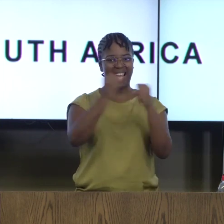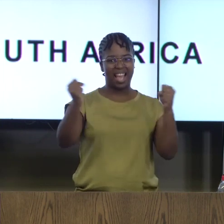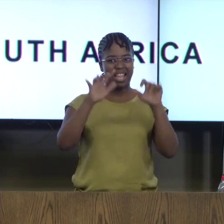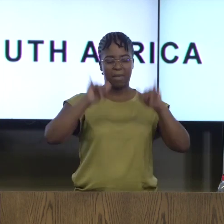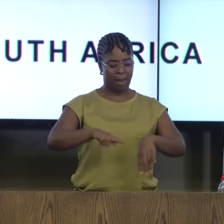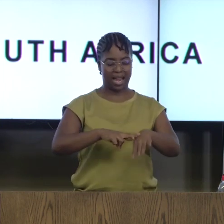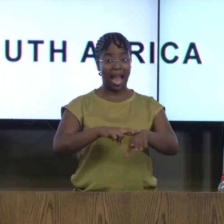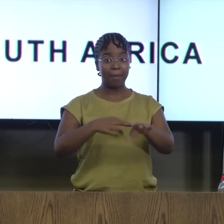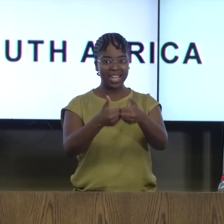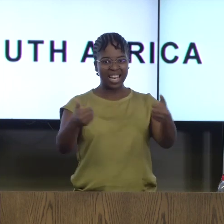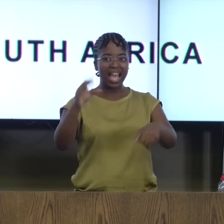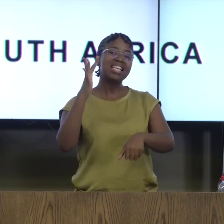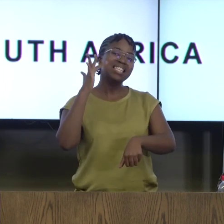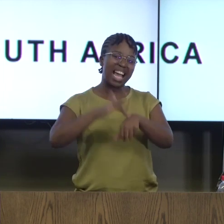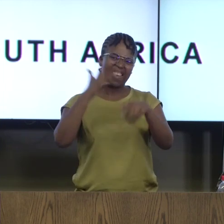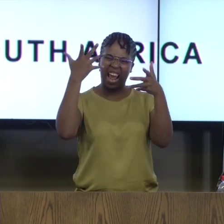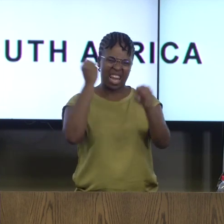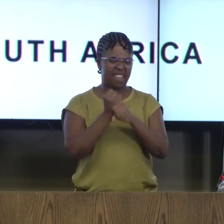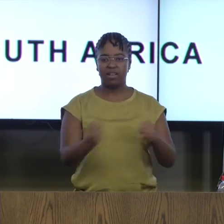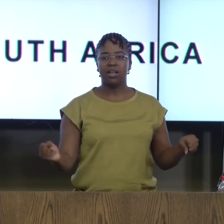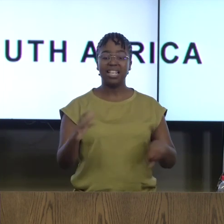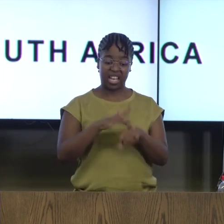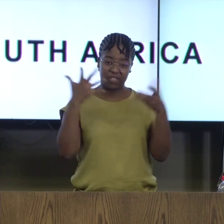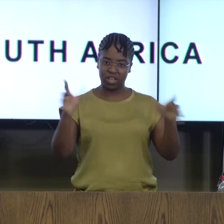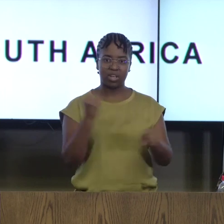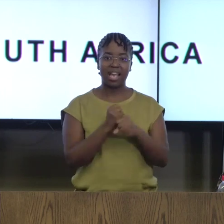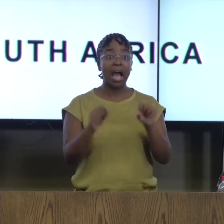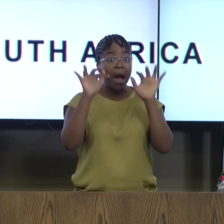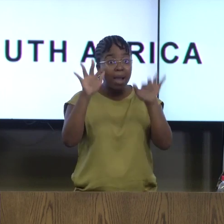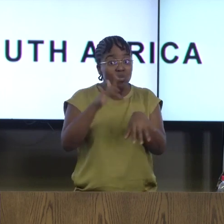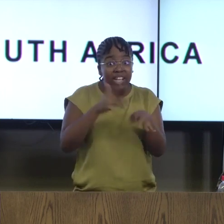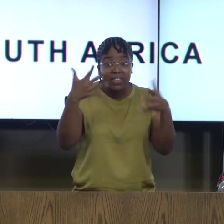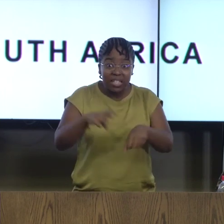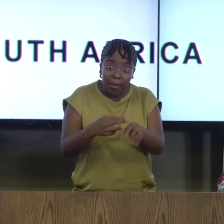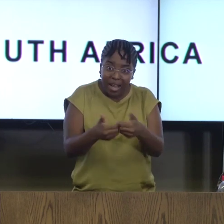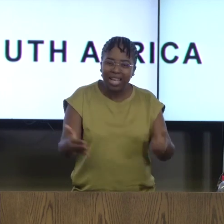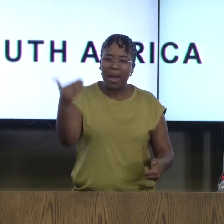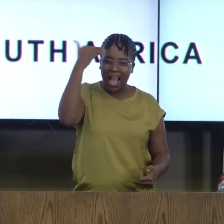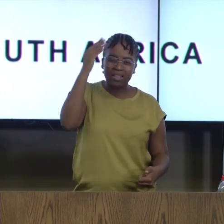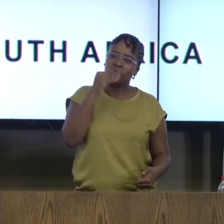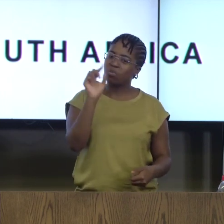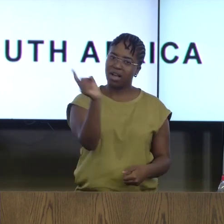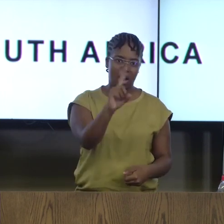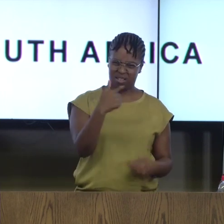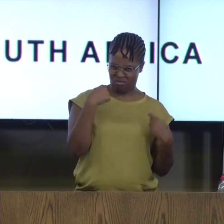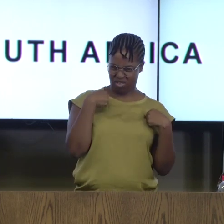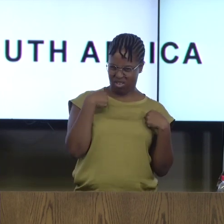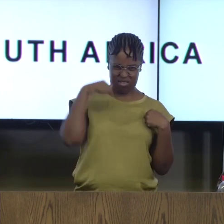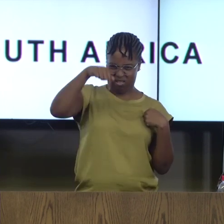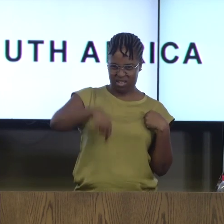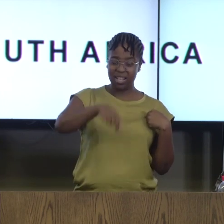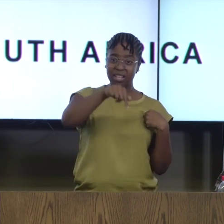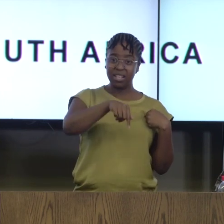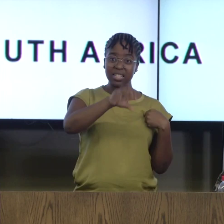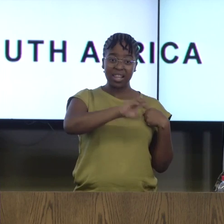under i-apartheid. Abantu abake bahlala under i-apartheid bayazi ukuthi kukhulunywa ngani. Asikakafiki emthethweni